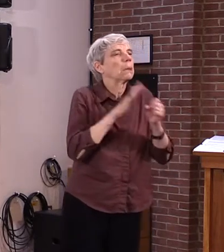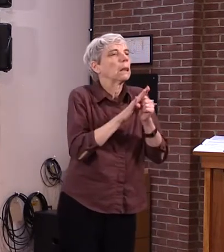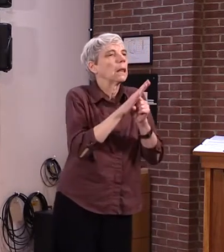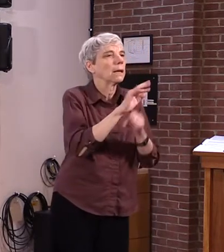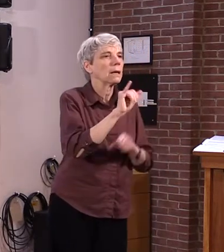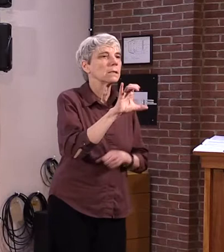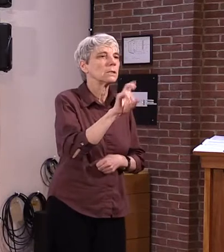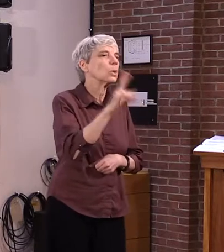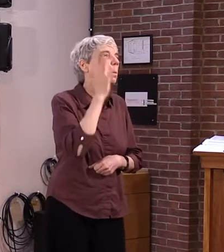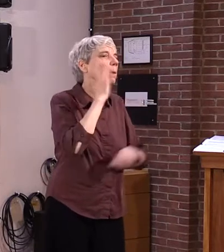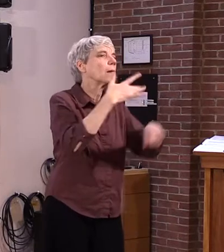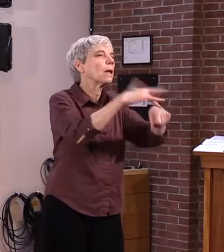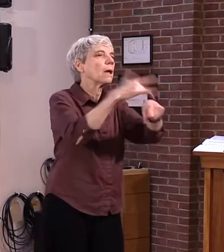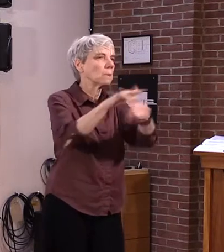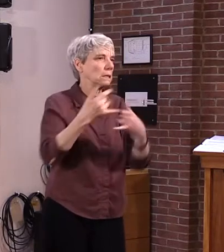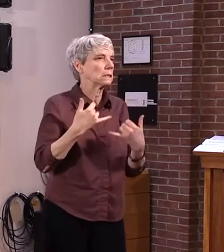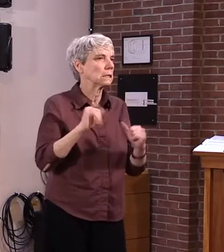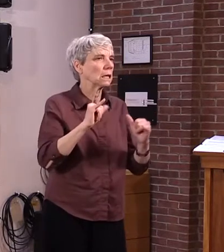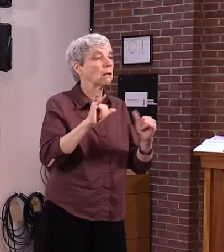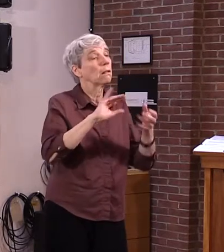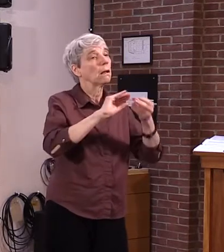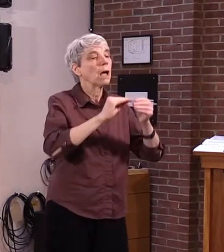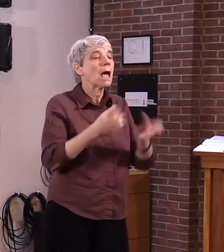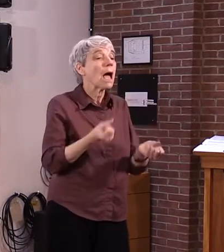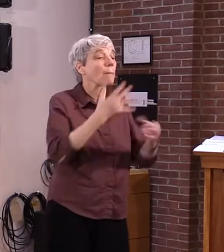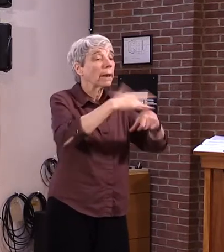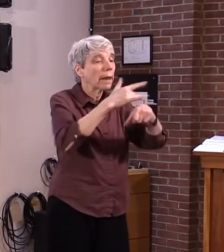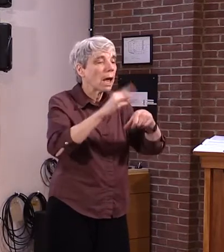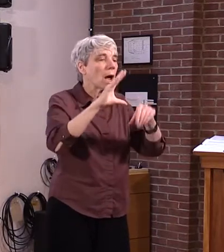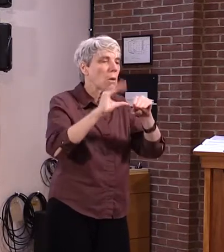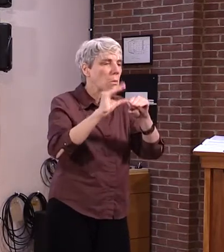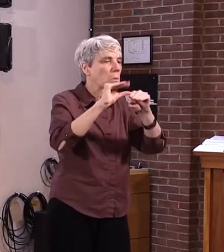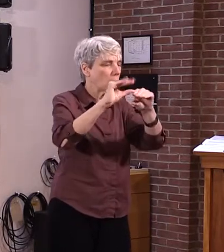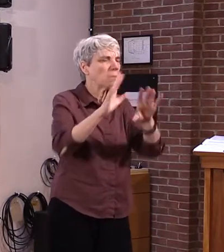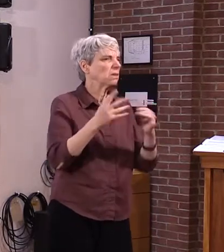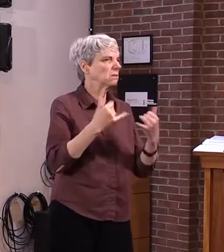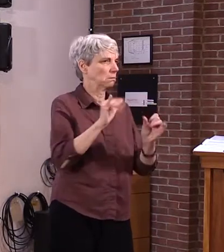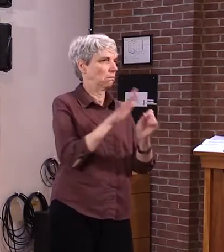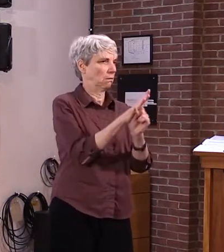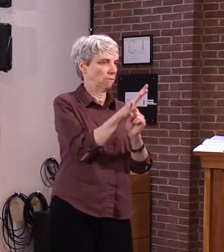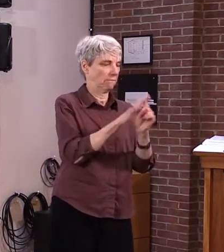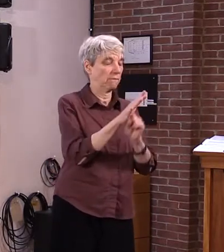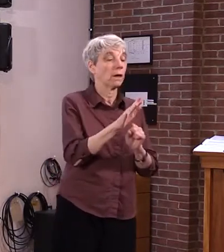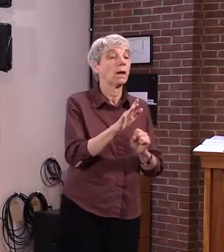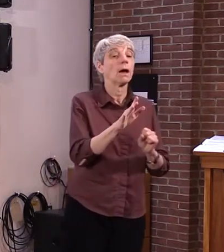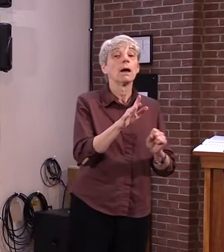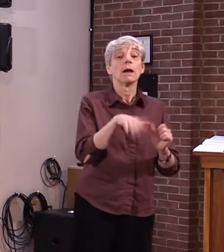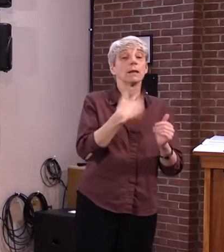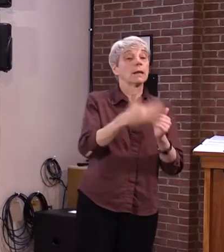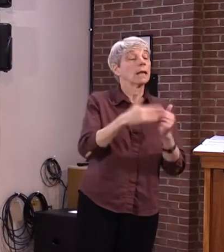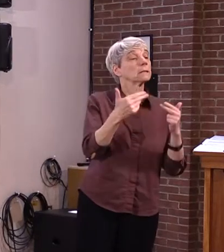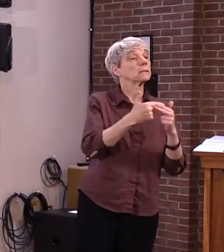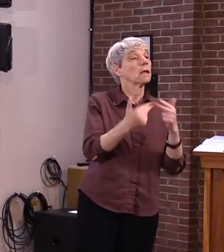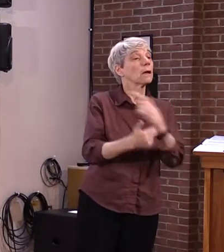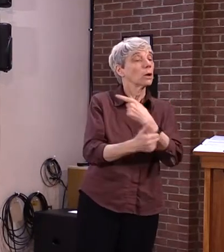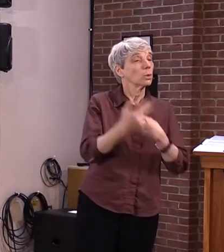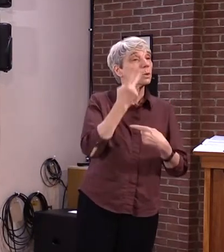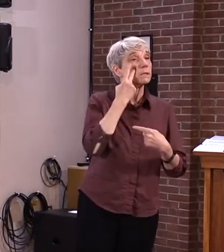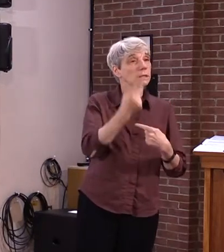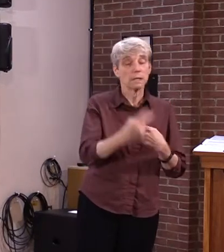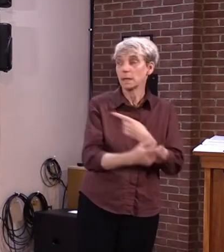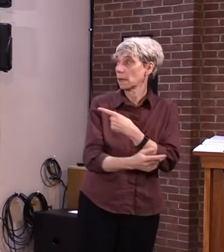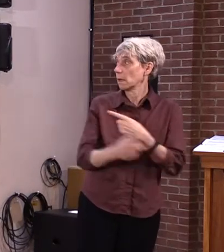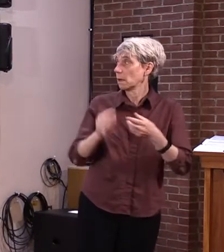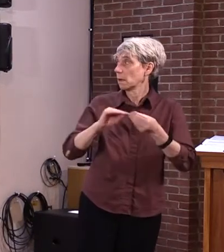at this point that is ill with COVID. Mentioning that forecast on the next slide, you'll see that increase in our